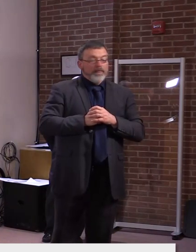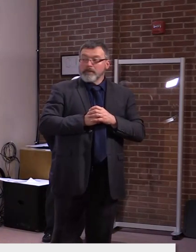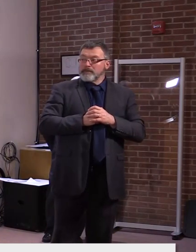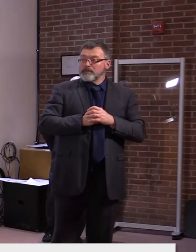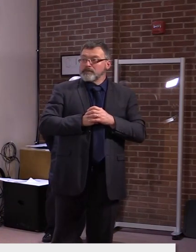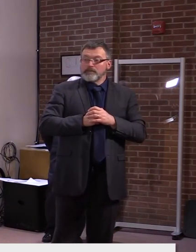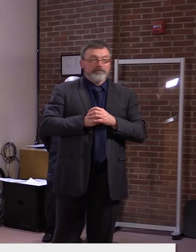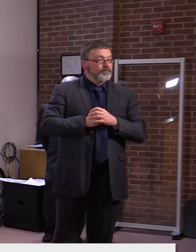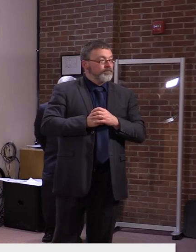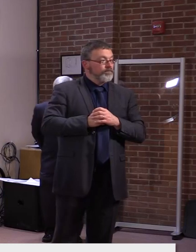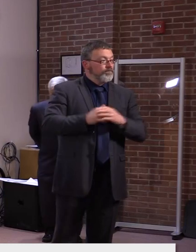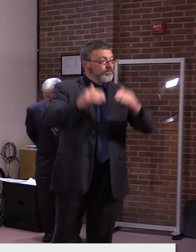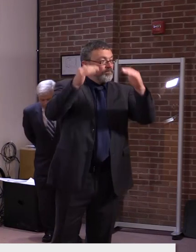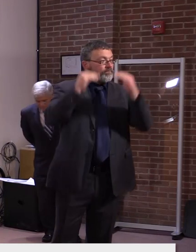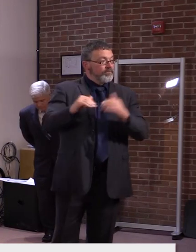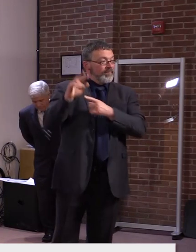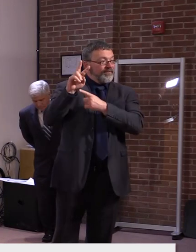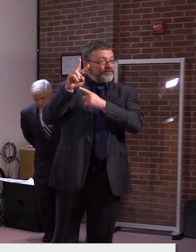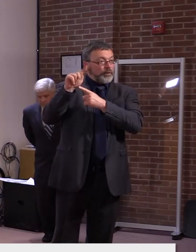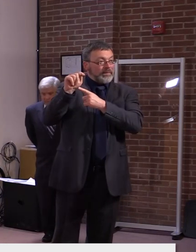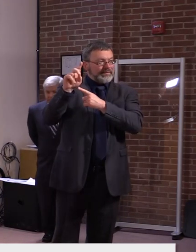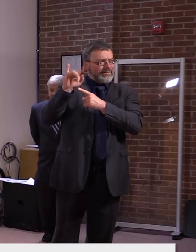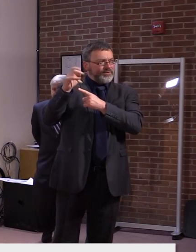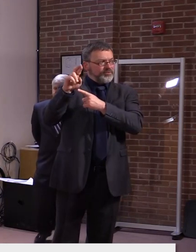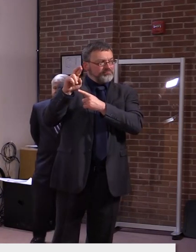Aaron Tanko, VT Digger.